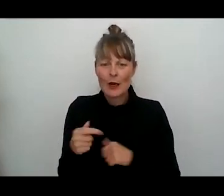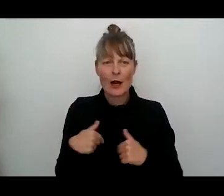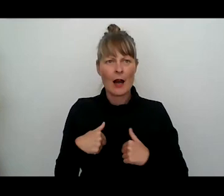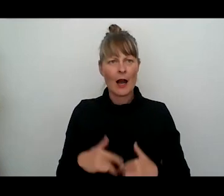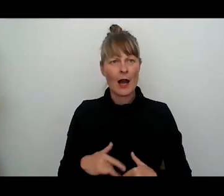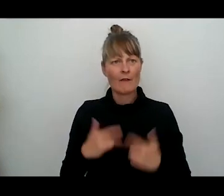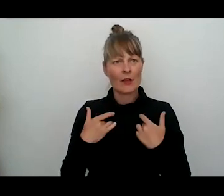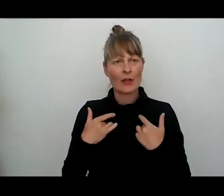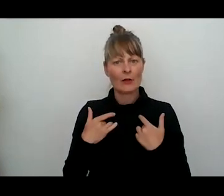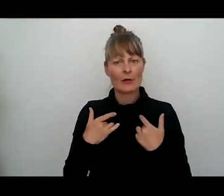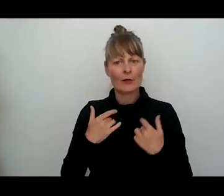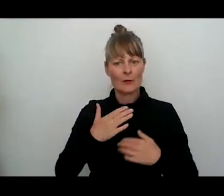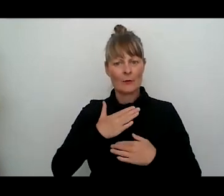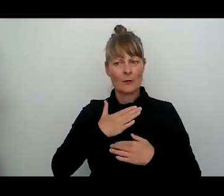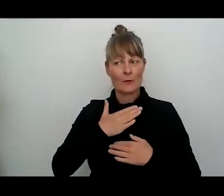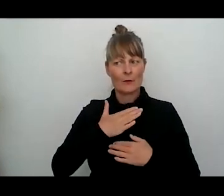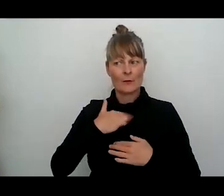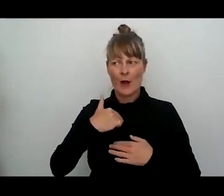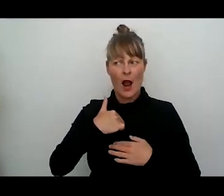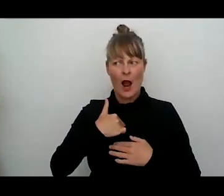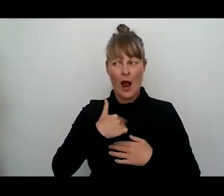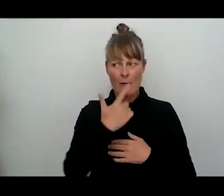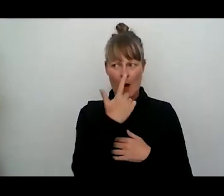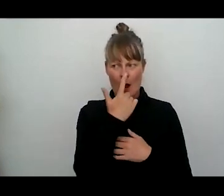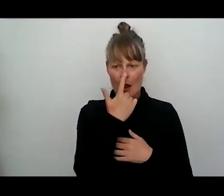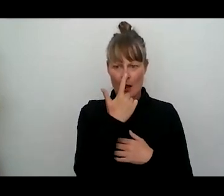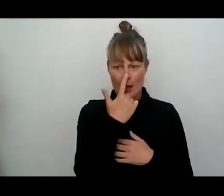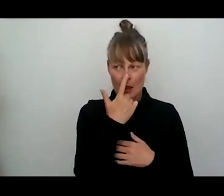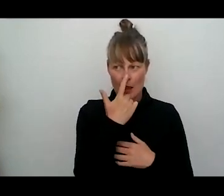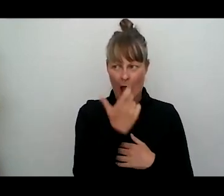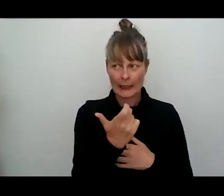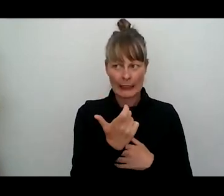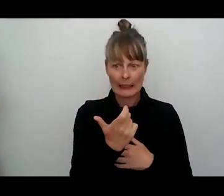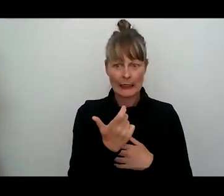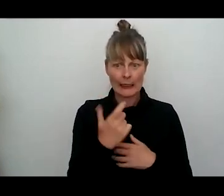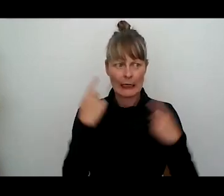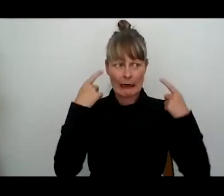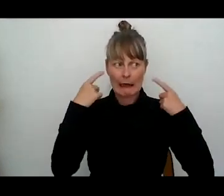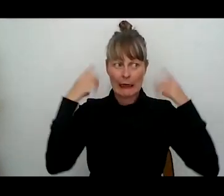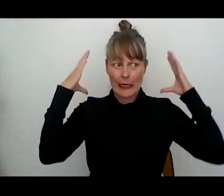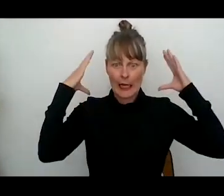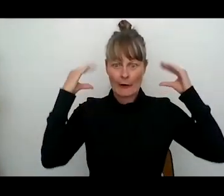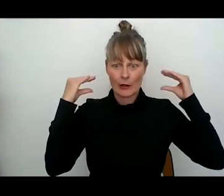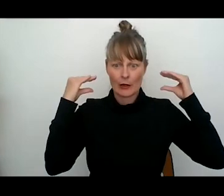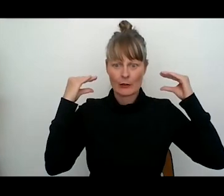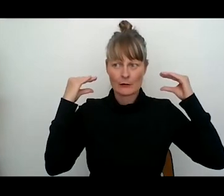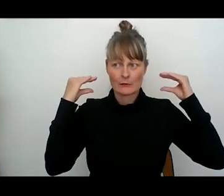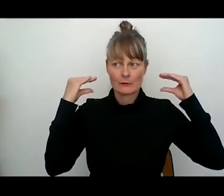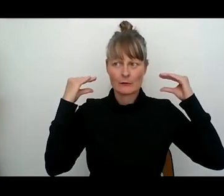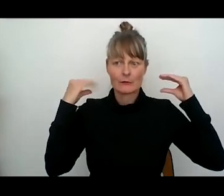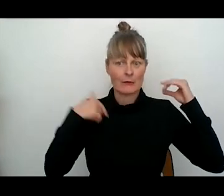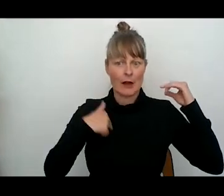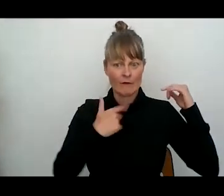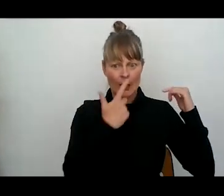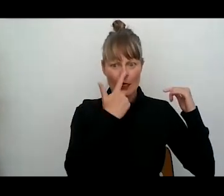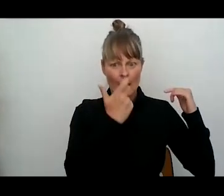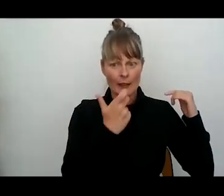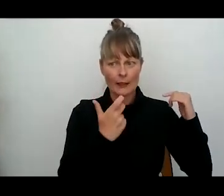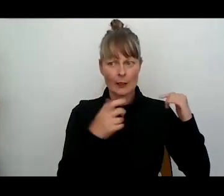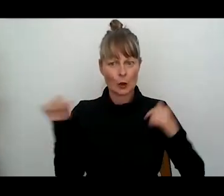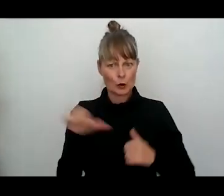been way more fortunate than I could imagine, even though it's something that was supposed to be difficult.